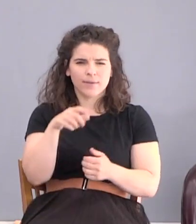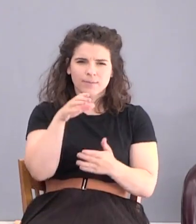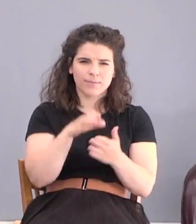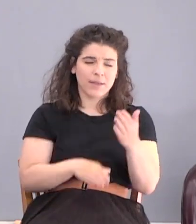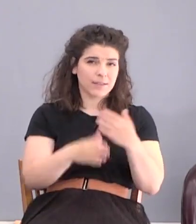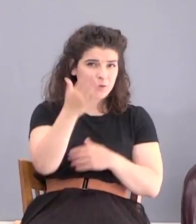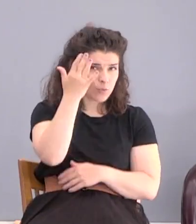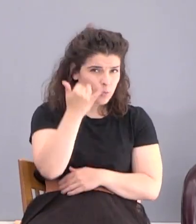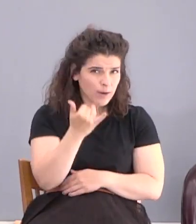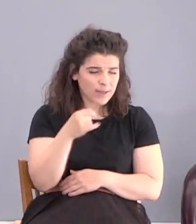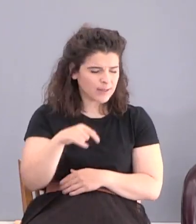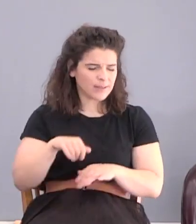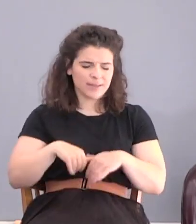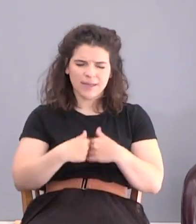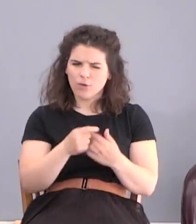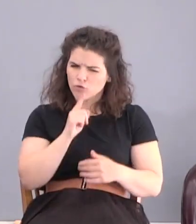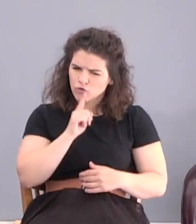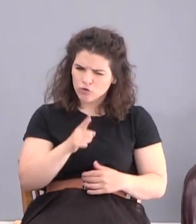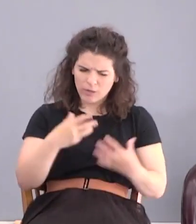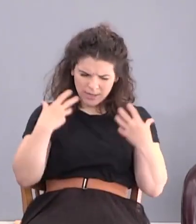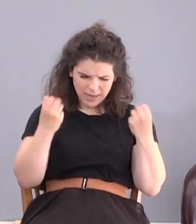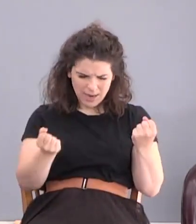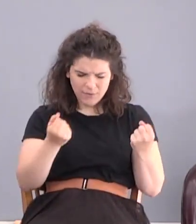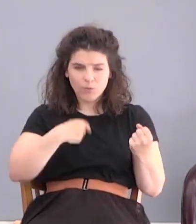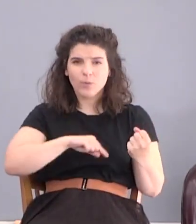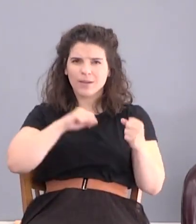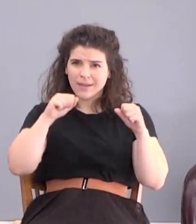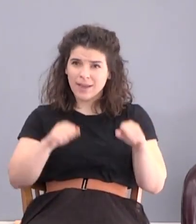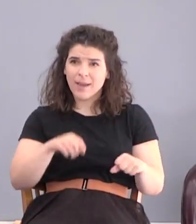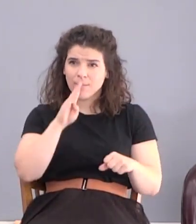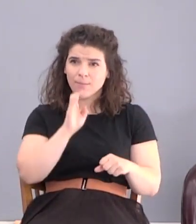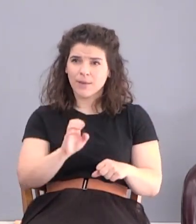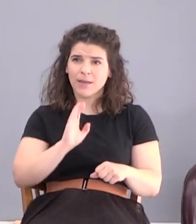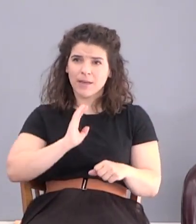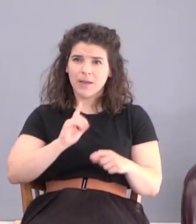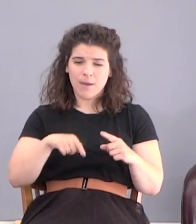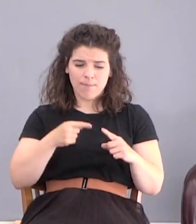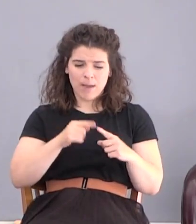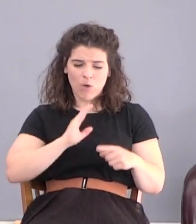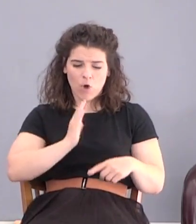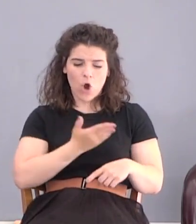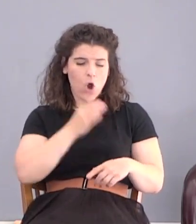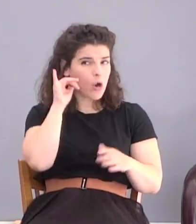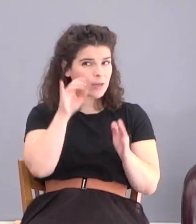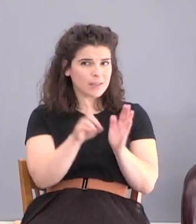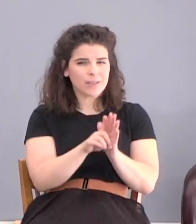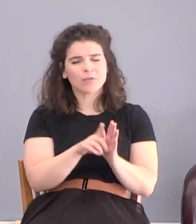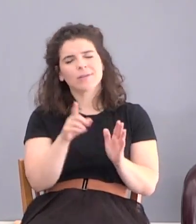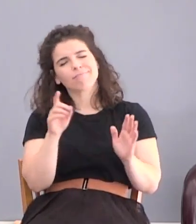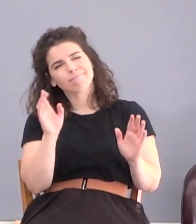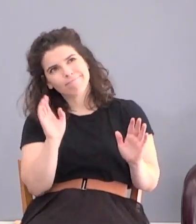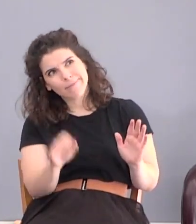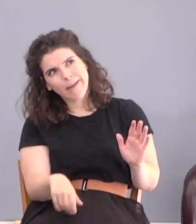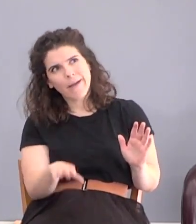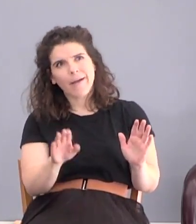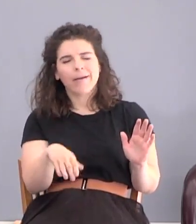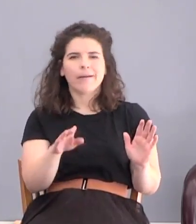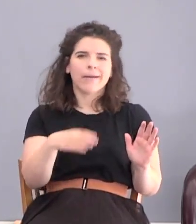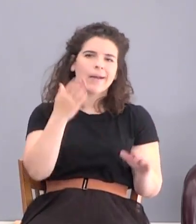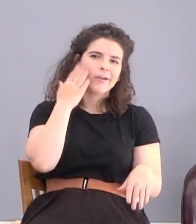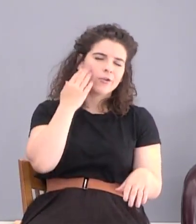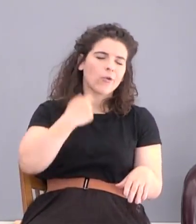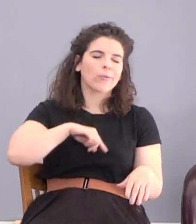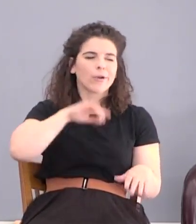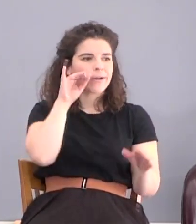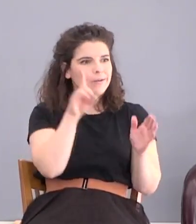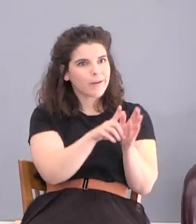love this passage because this is how sure and confident we can be about that identity. Because you can say, oh, well, yeah, I get that we're identified with Christ. We're buried in his